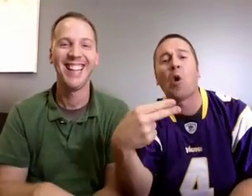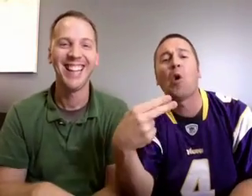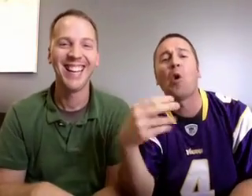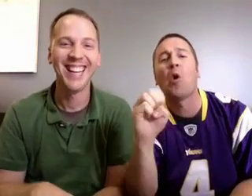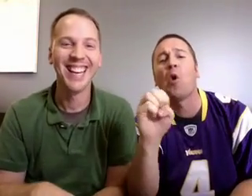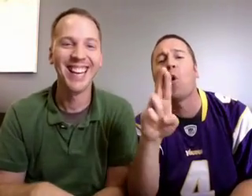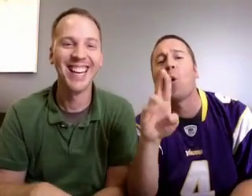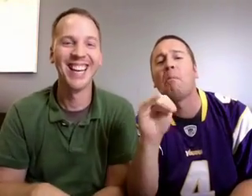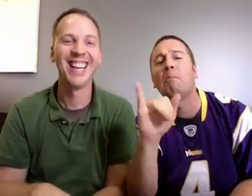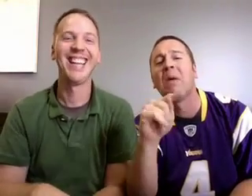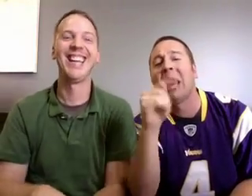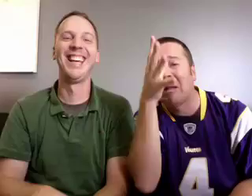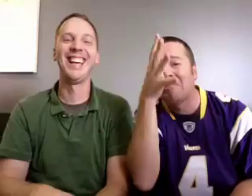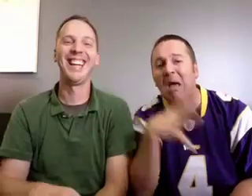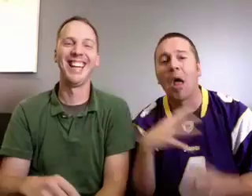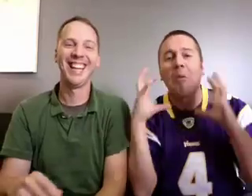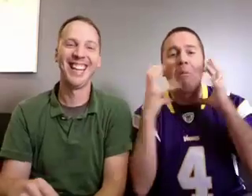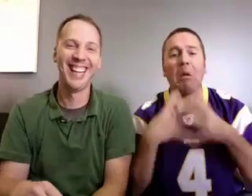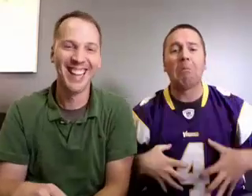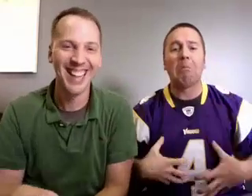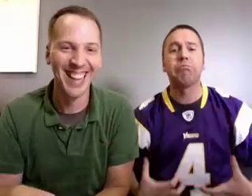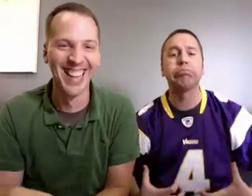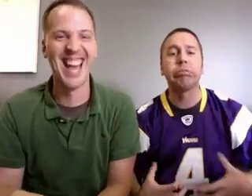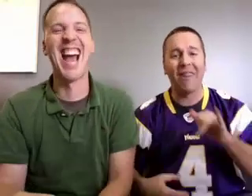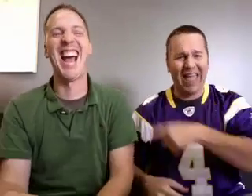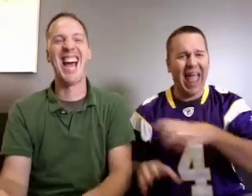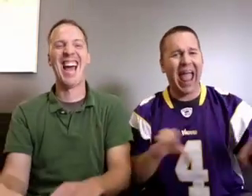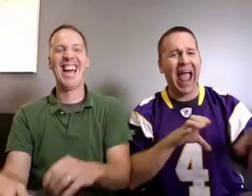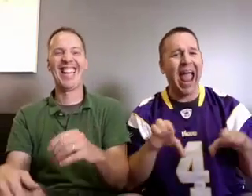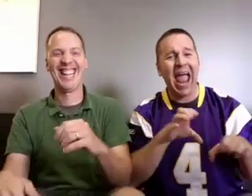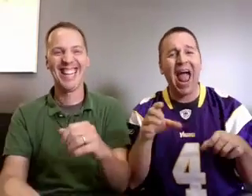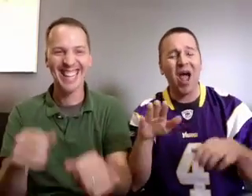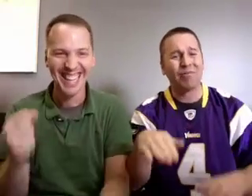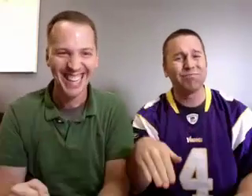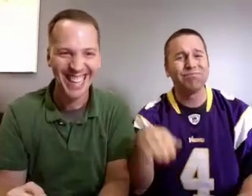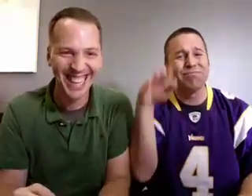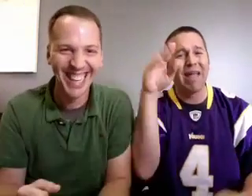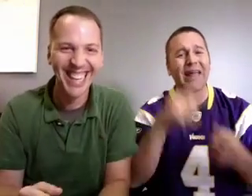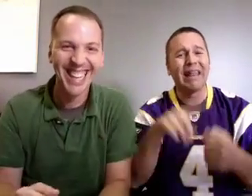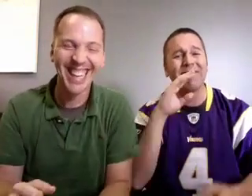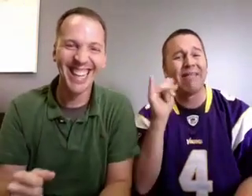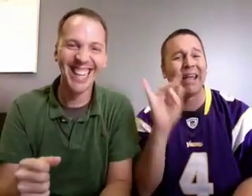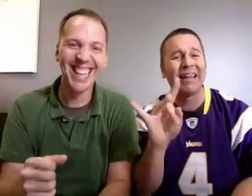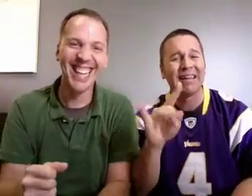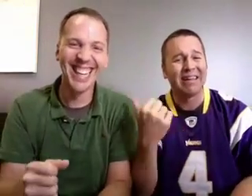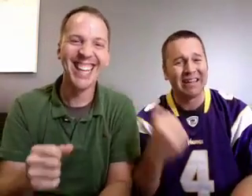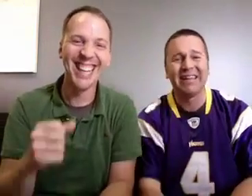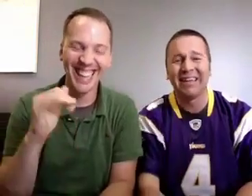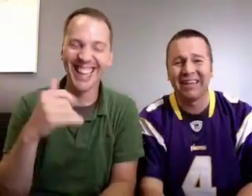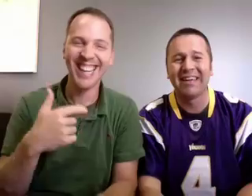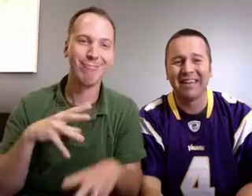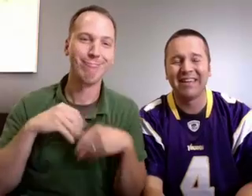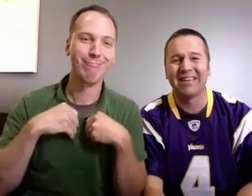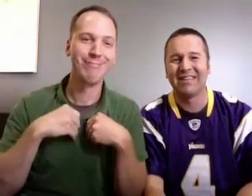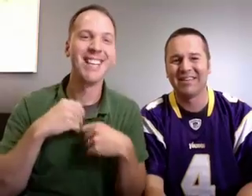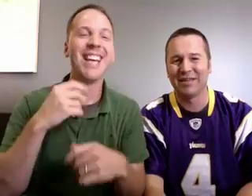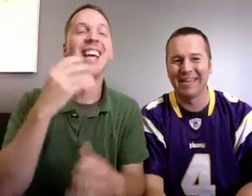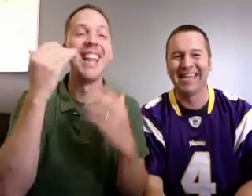what a hermit is? A guy with a beard and a big belly. That's what Ben acted like his whole life till he was 18. Yeah, that's right. Yeah, I accept